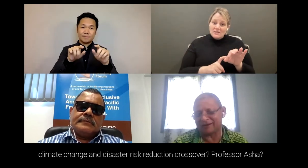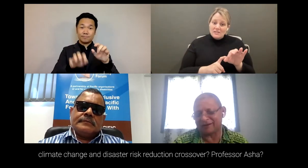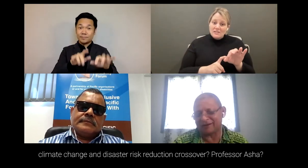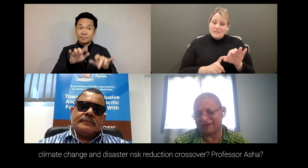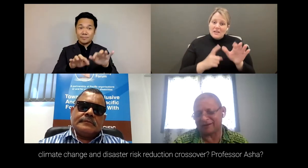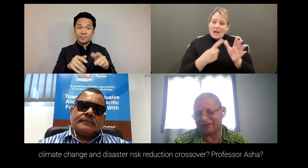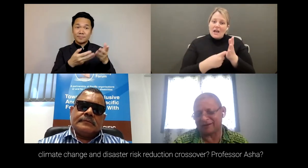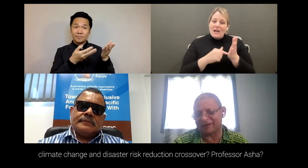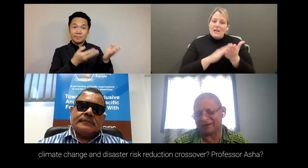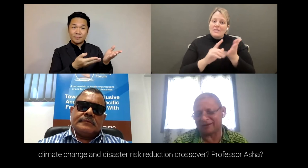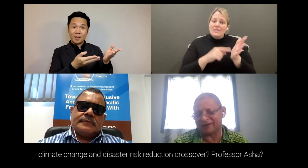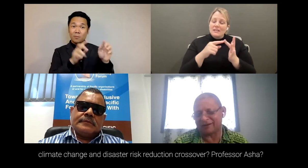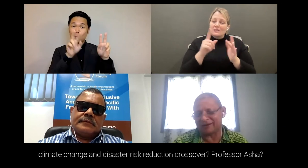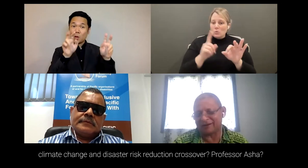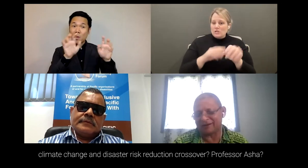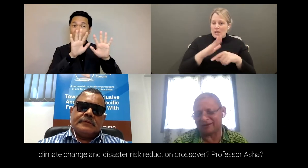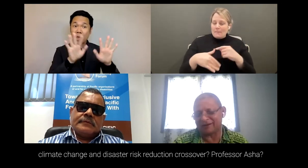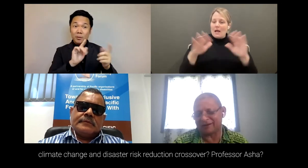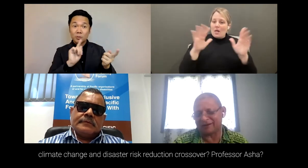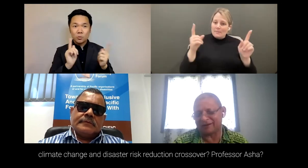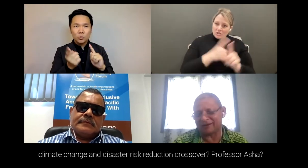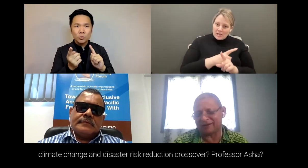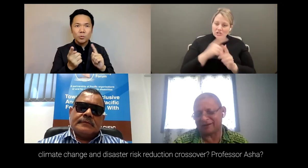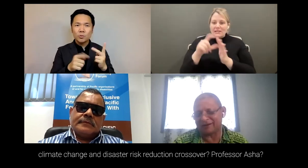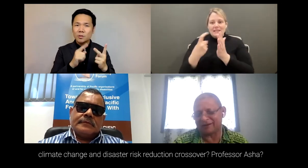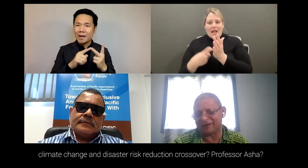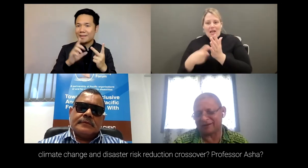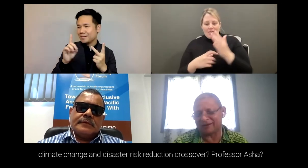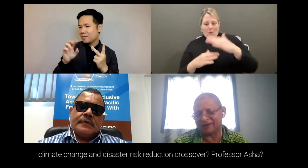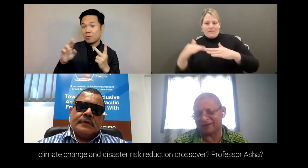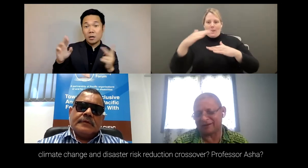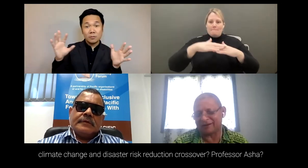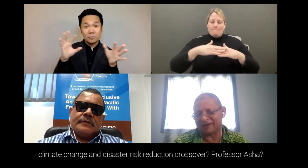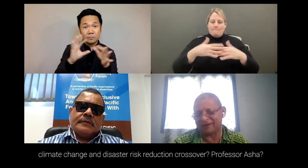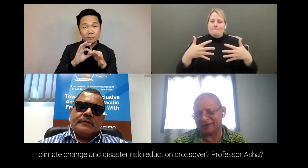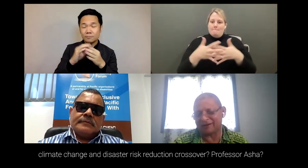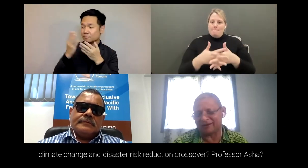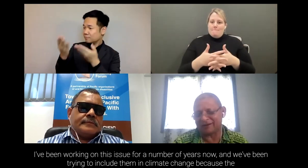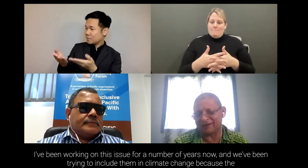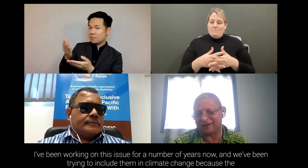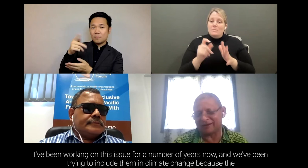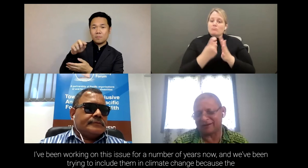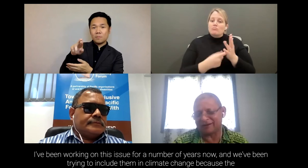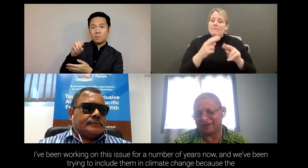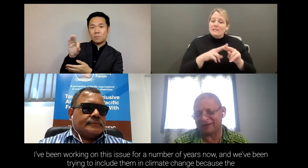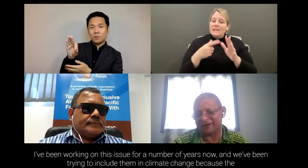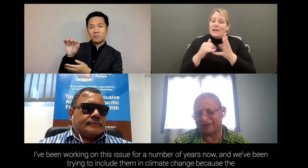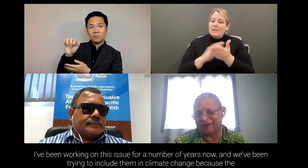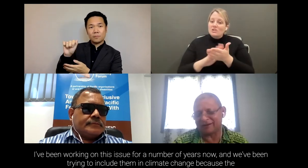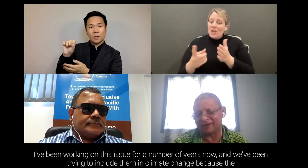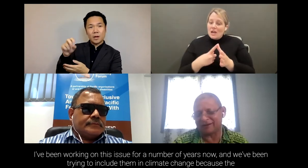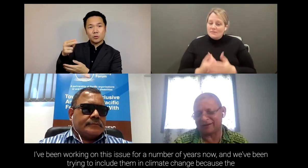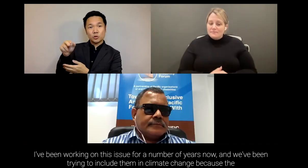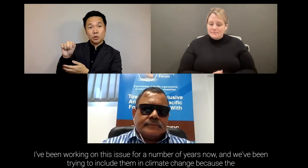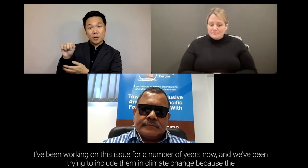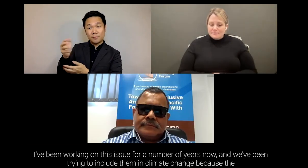around climate change and disaster risk reduction crossover. Professor Asha? Yeah, I've been working